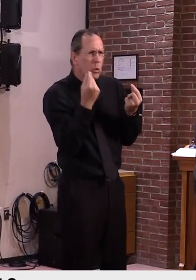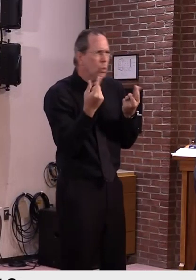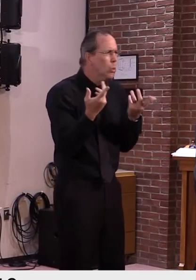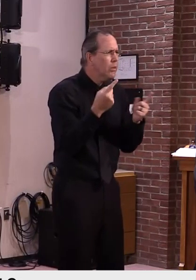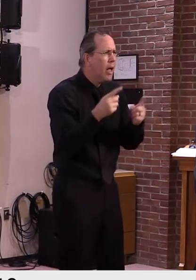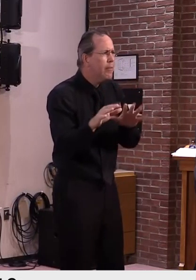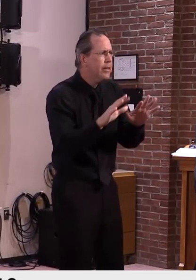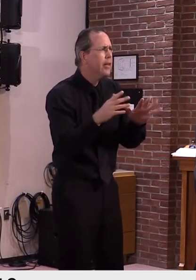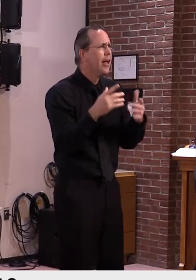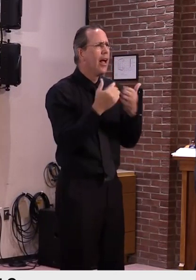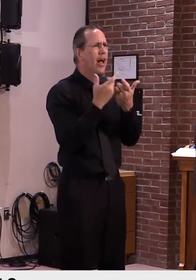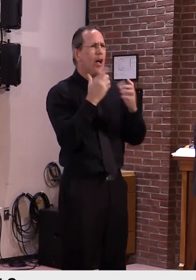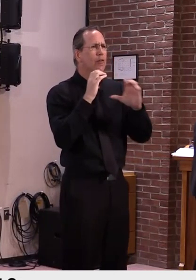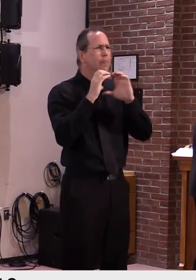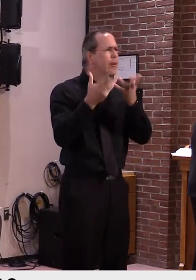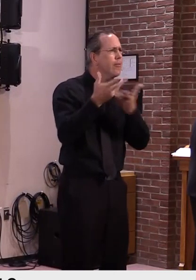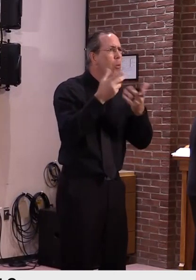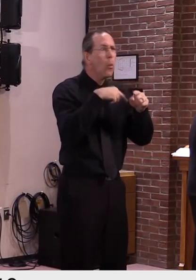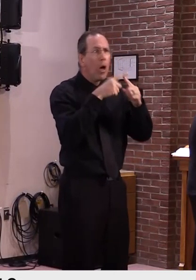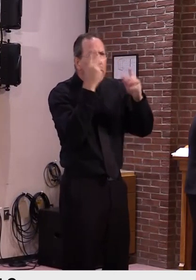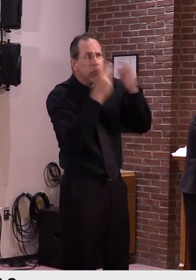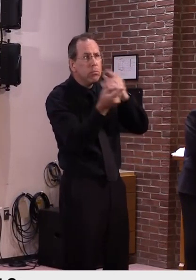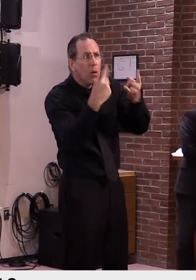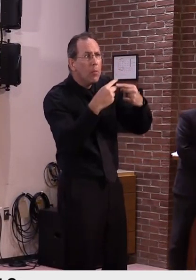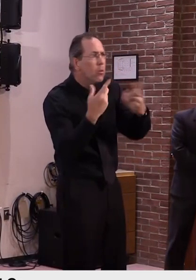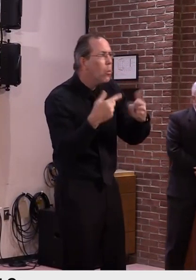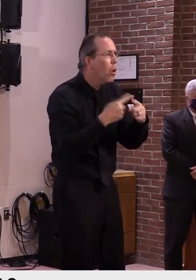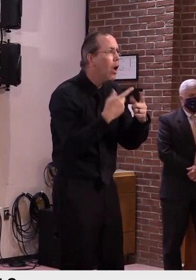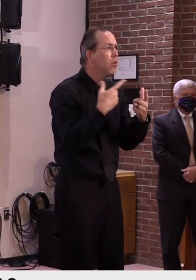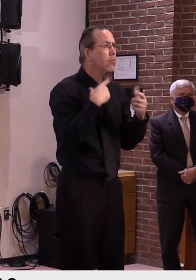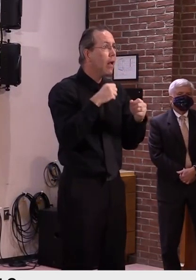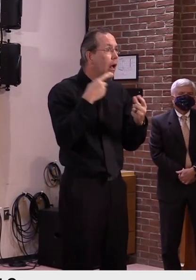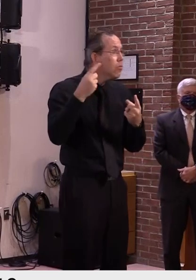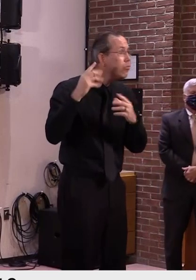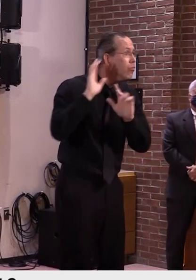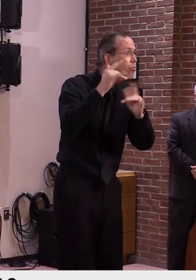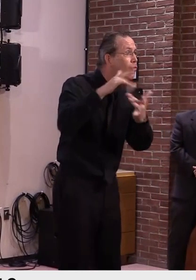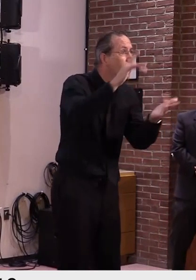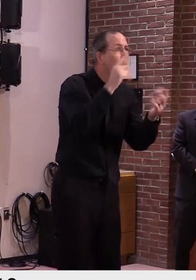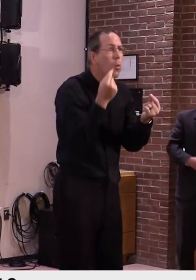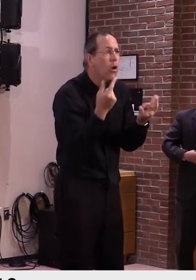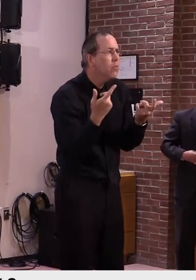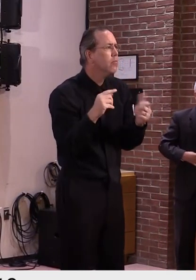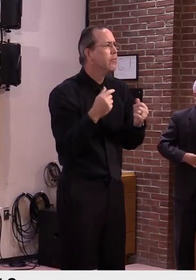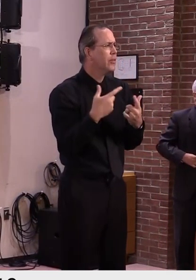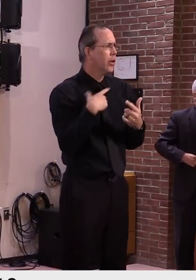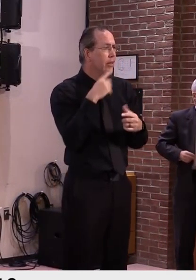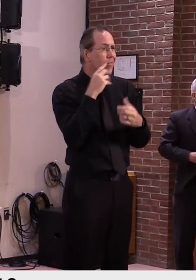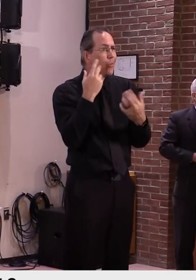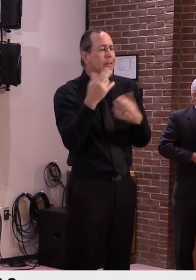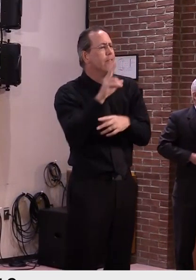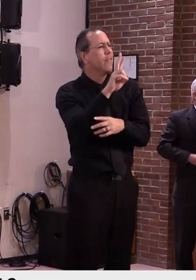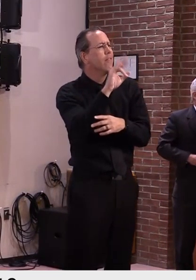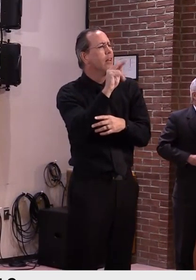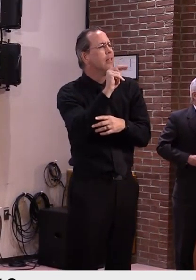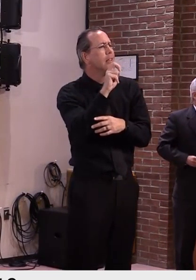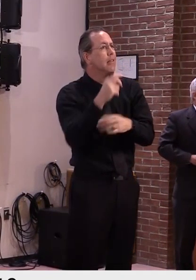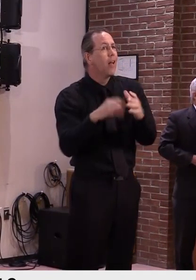turned upside down. And as we await for a vaccine, we don't know how long we're going to be in